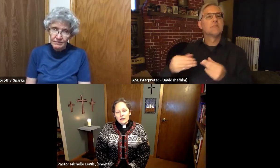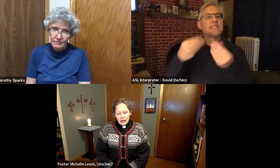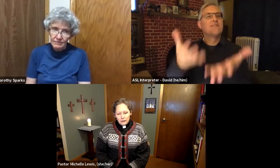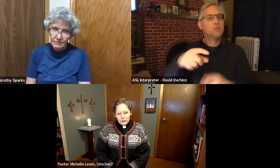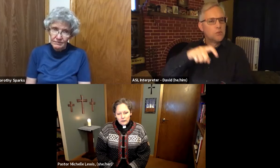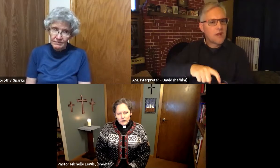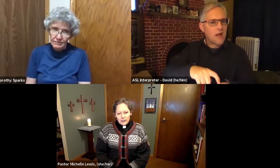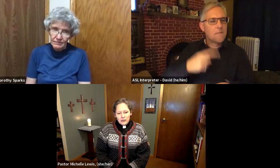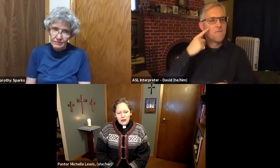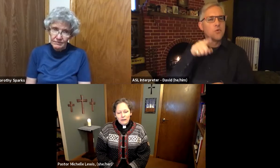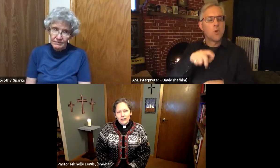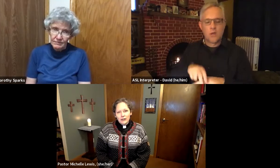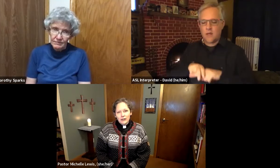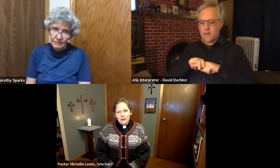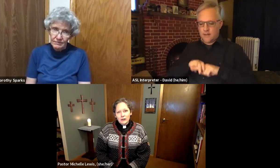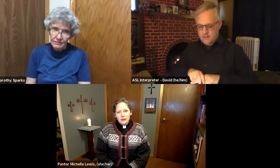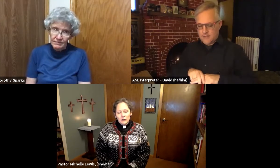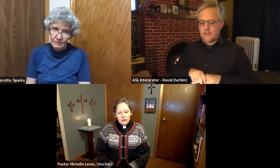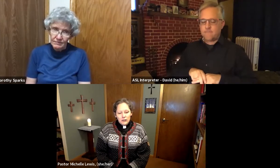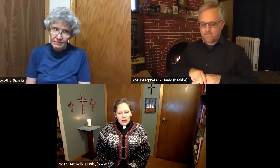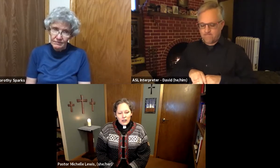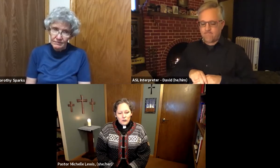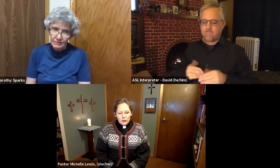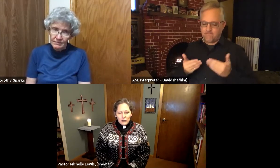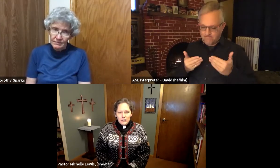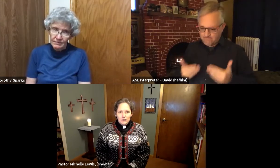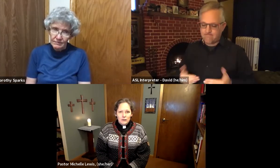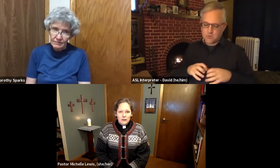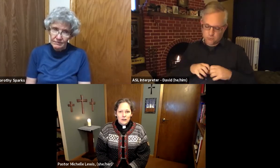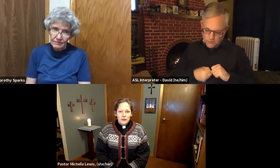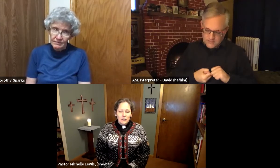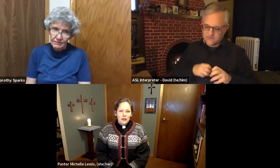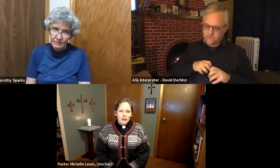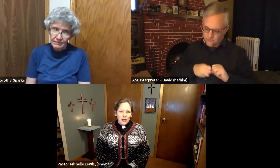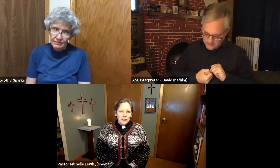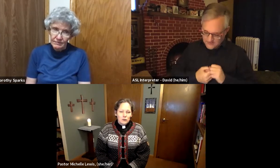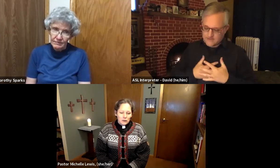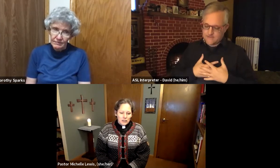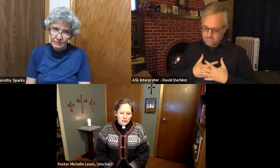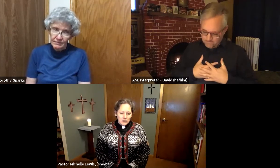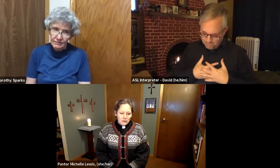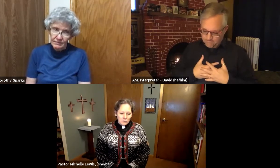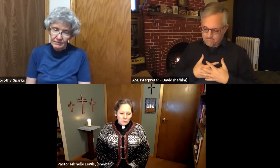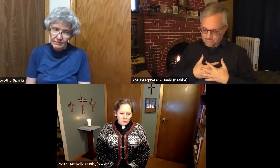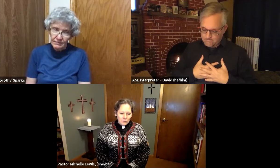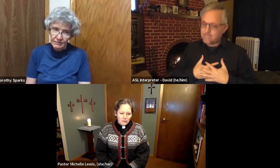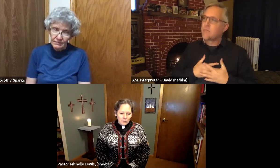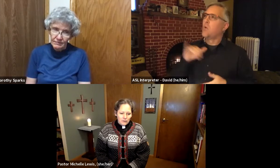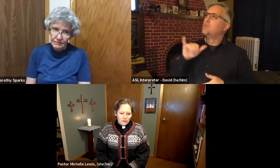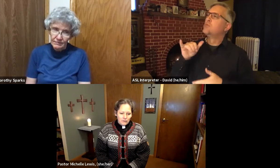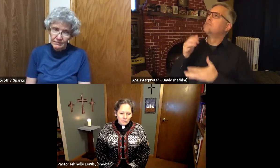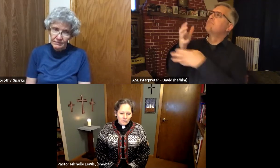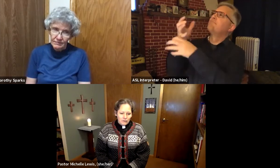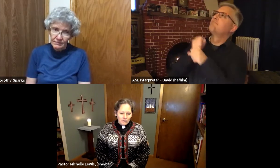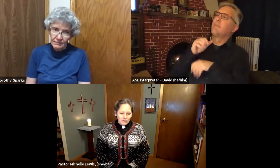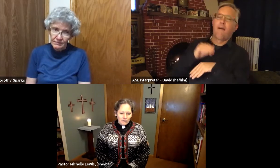and time to be comforted with God's words and God's promises.